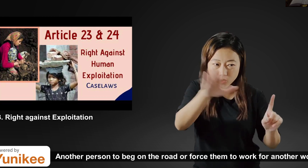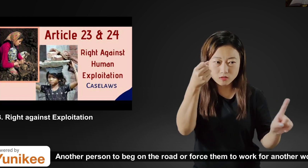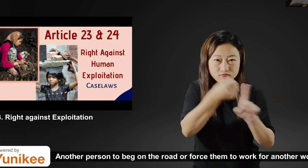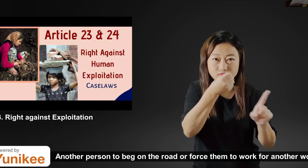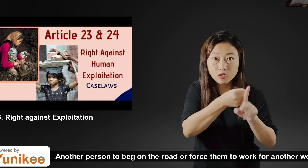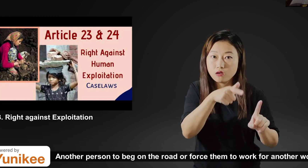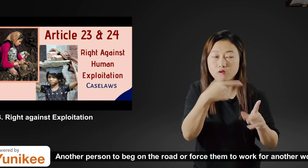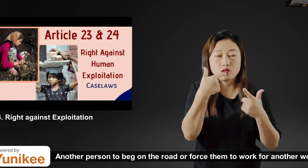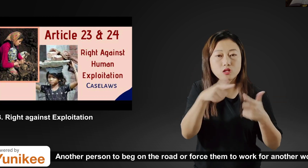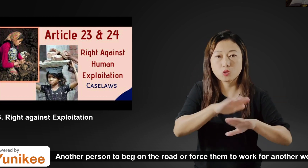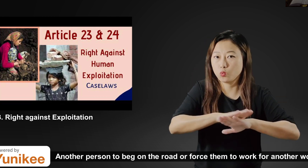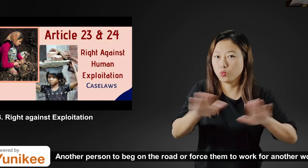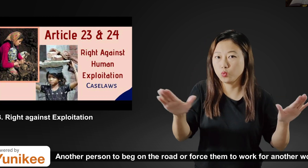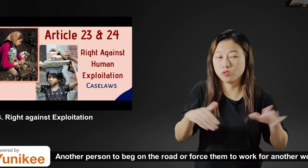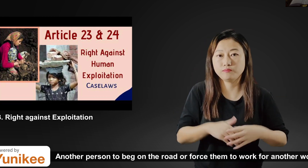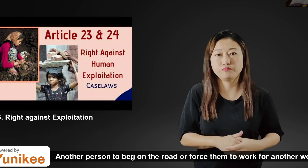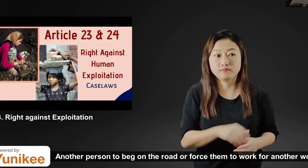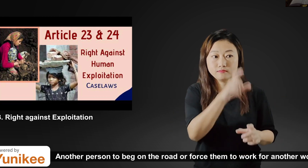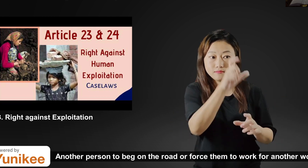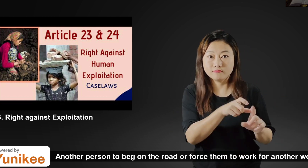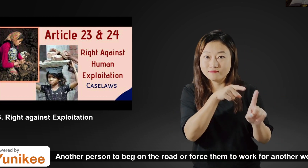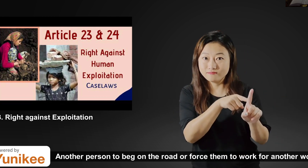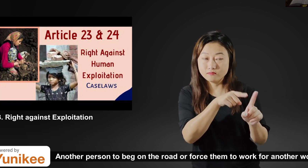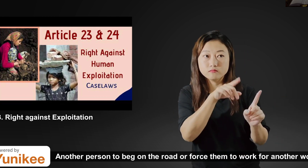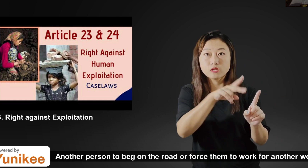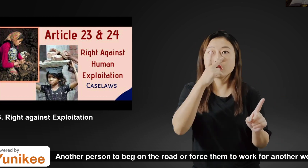another person to beg on the road or force them to work for another work